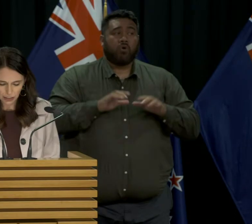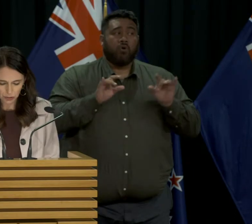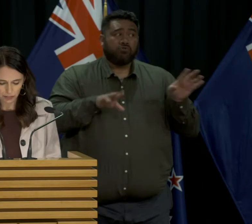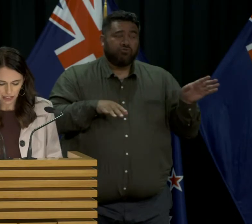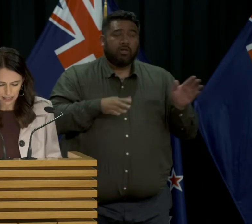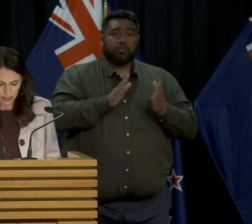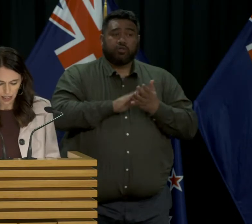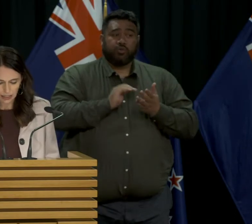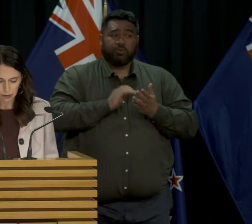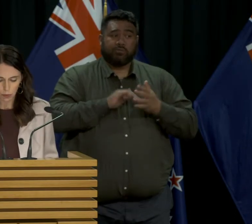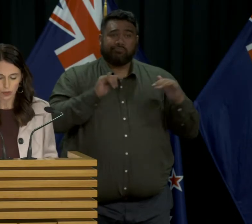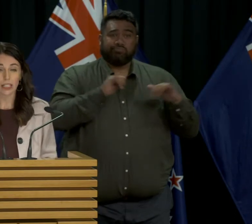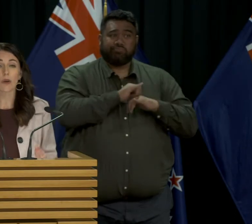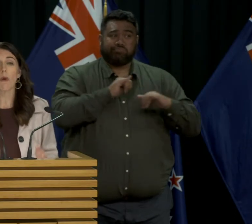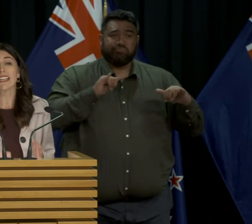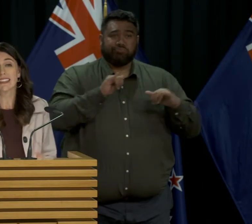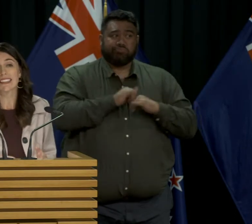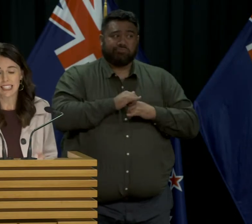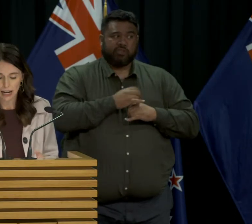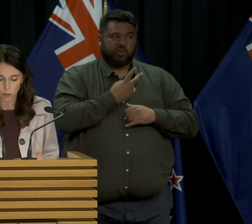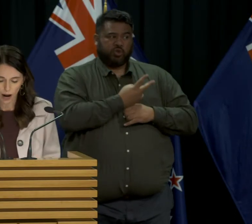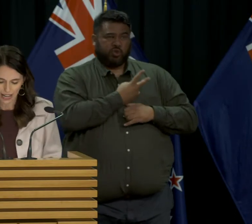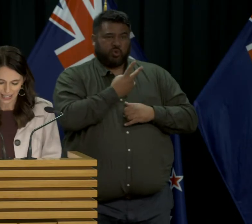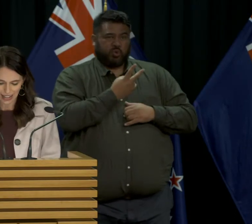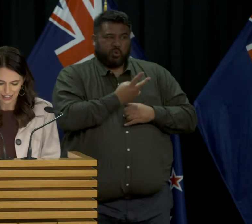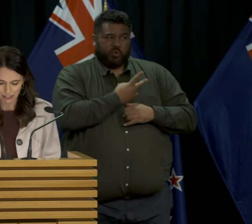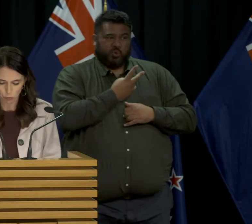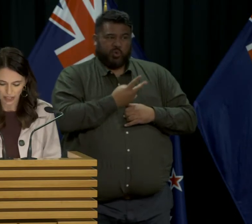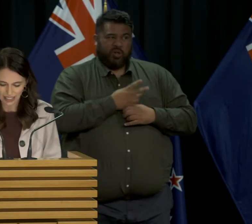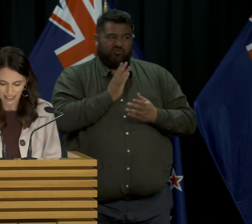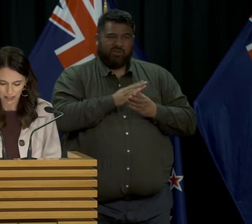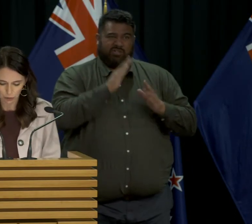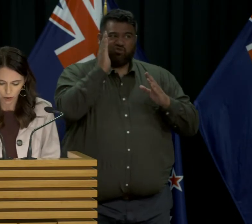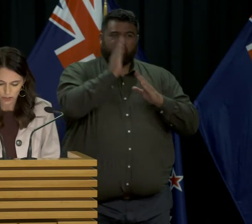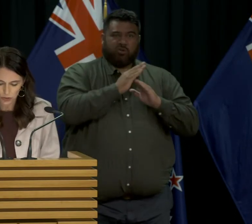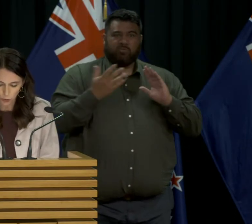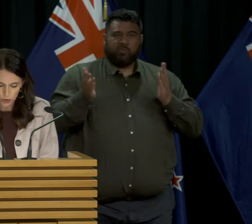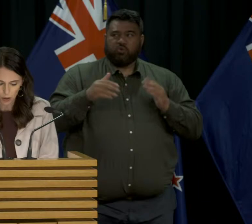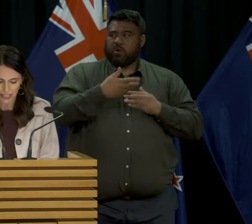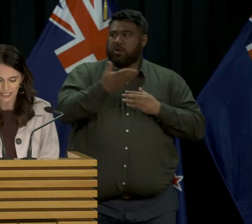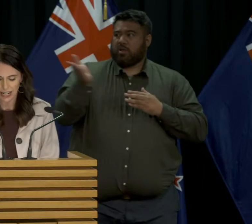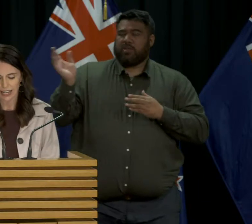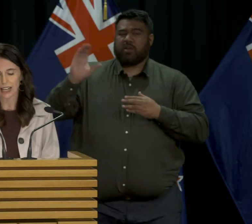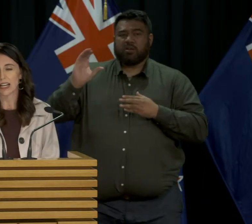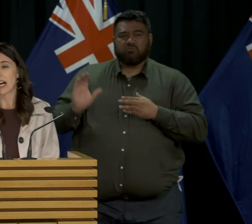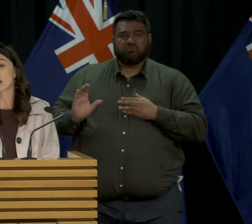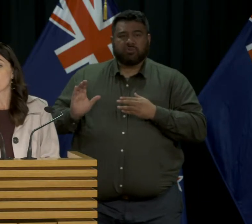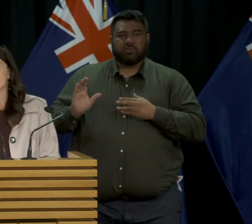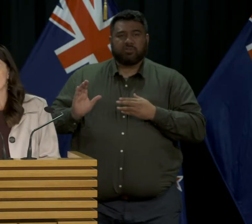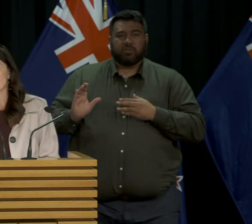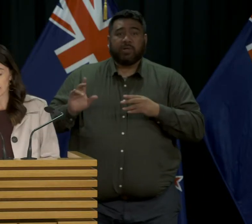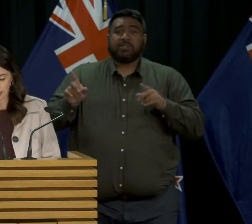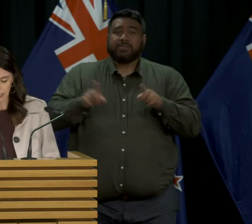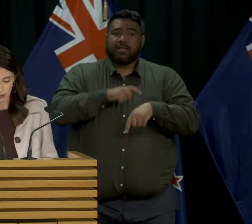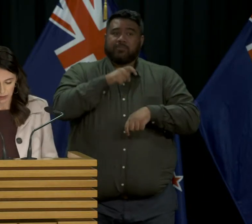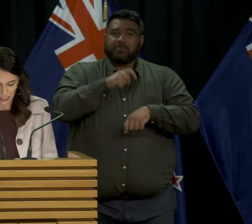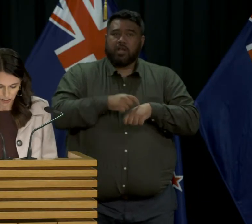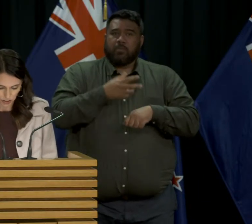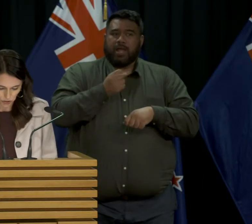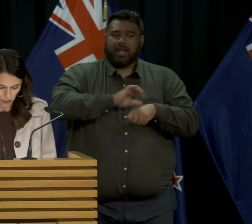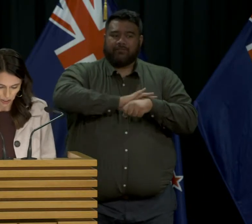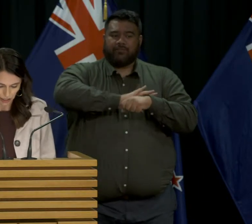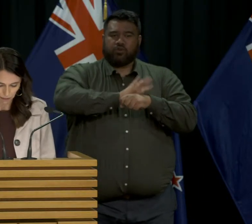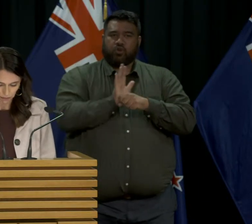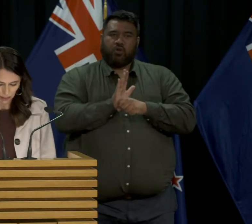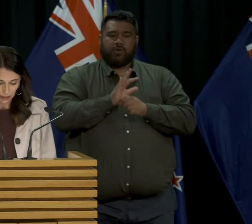countries allowing travel outside their borders in quite the same way as we are, whilst also maintaining a COVID-19